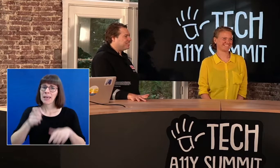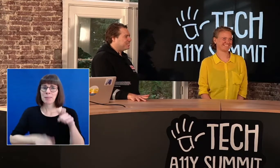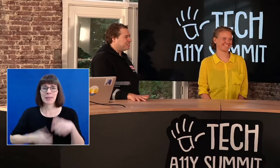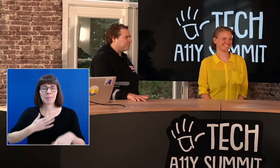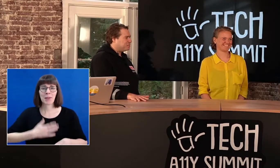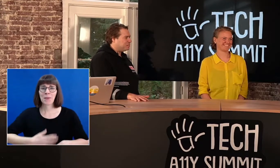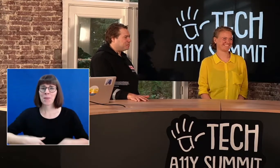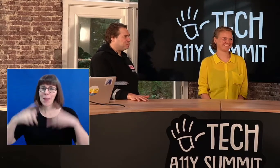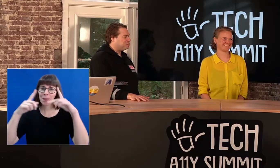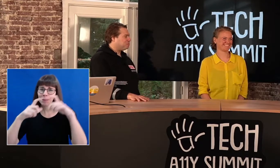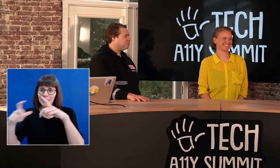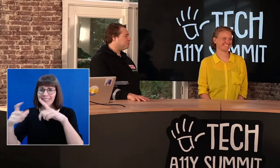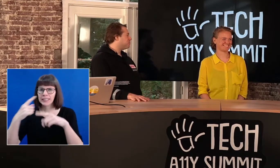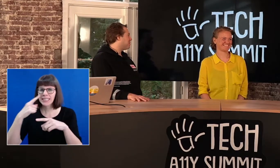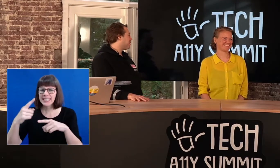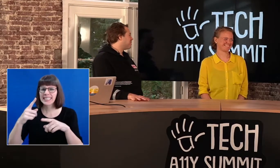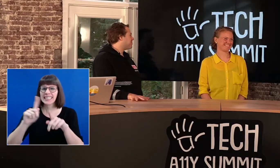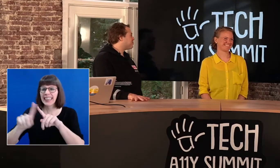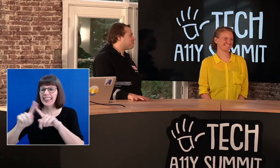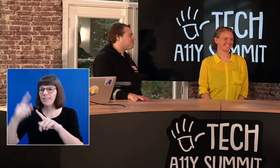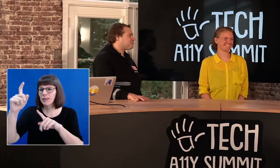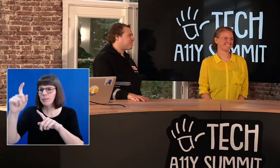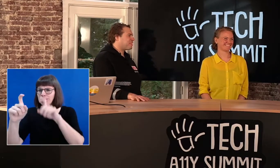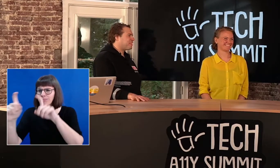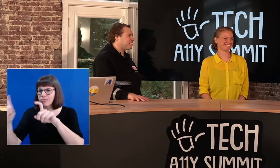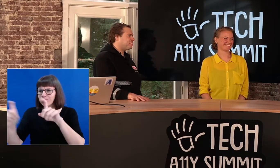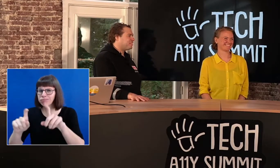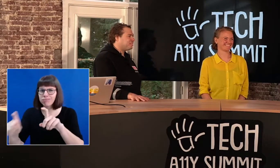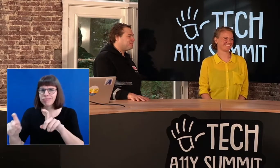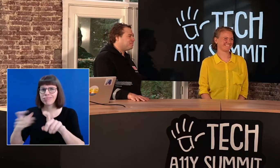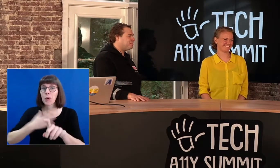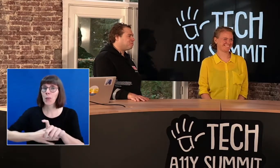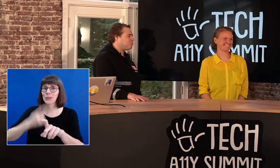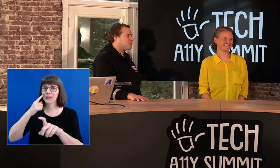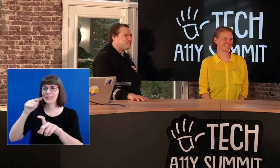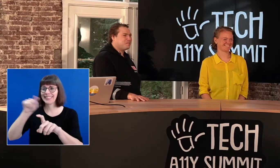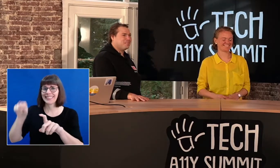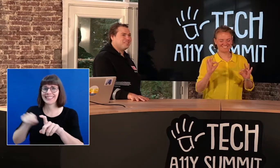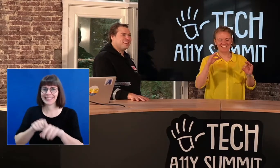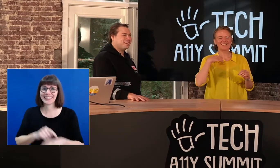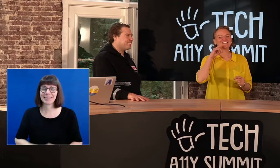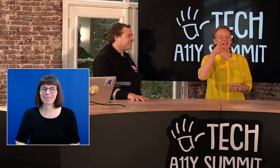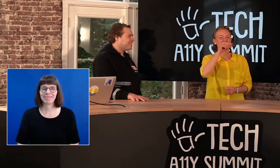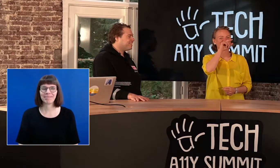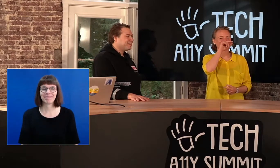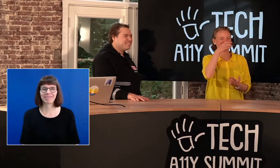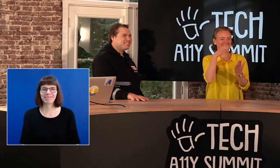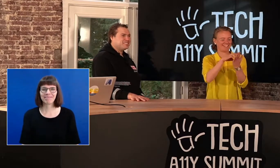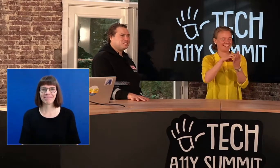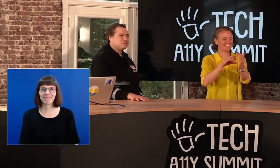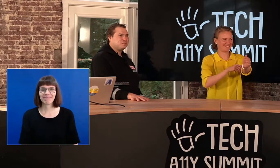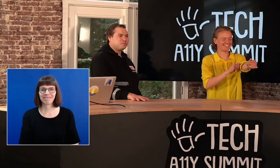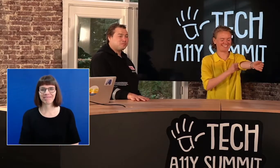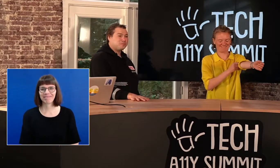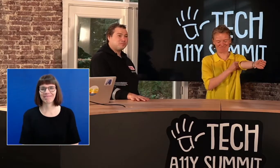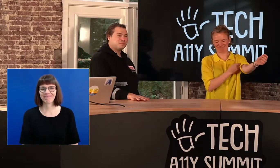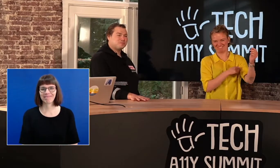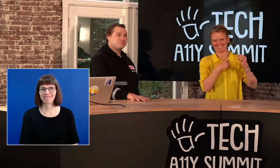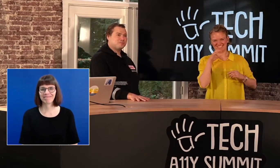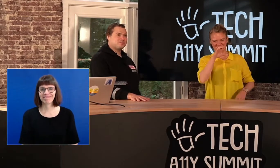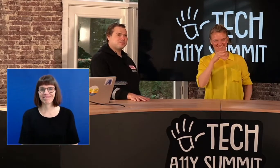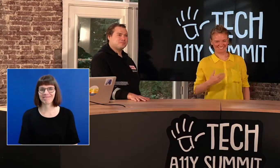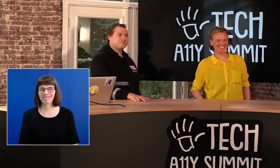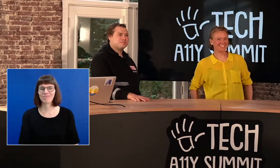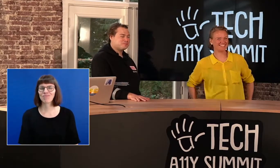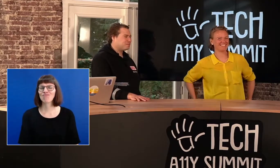Christmas tree with all the cooking ornaments, obviously. So I will just